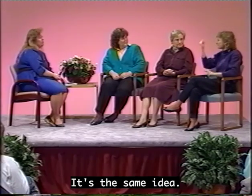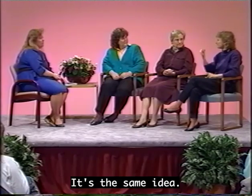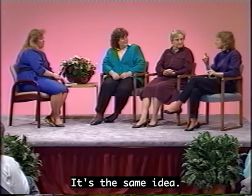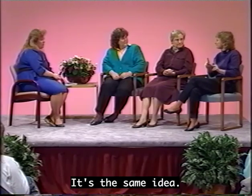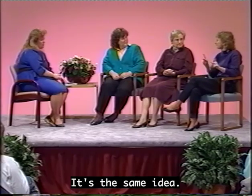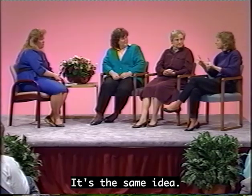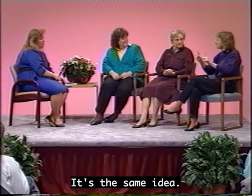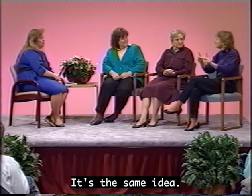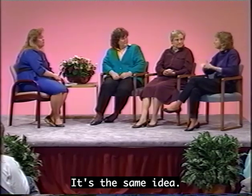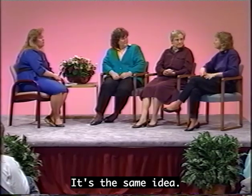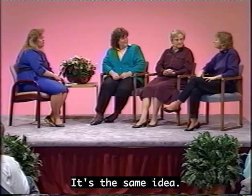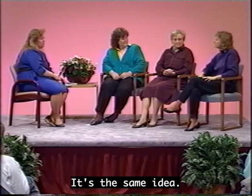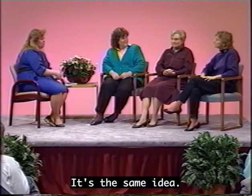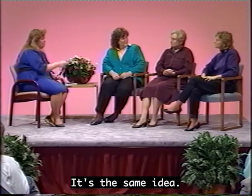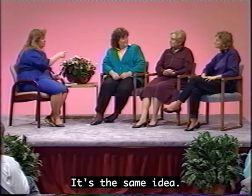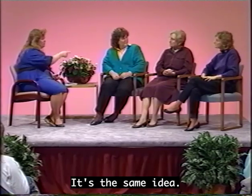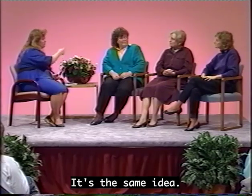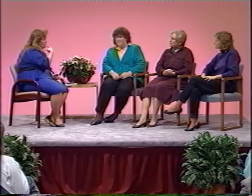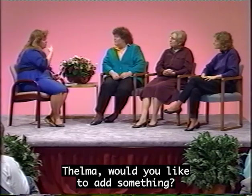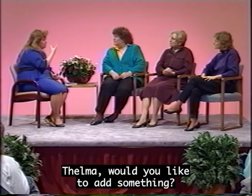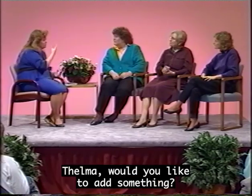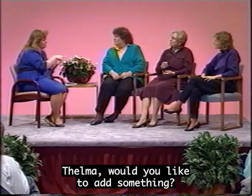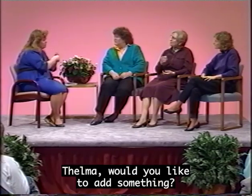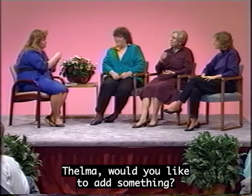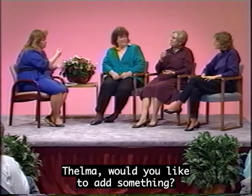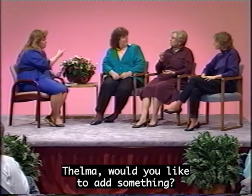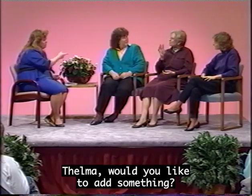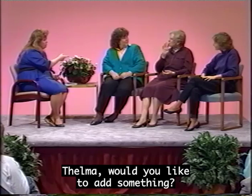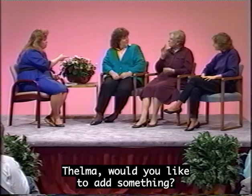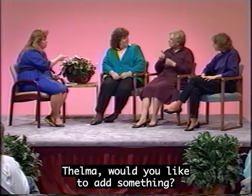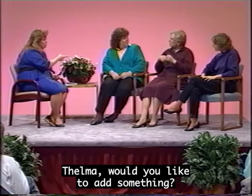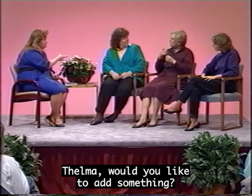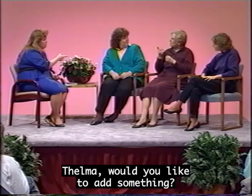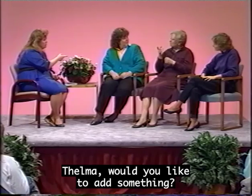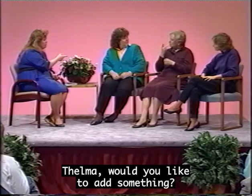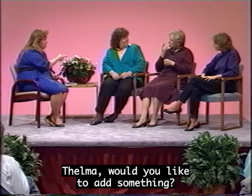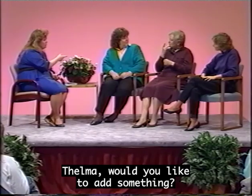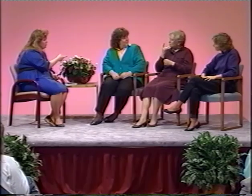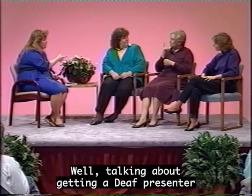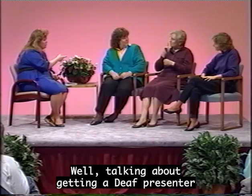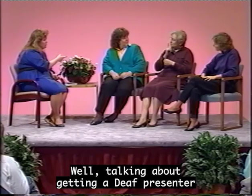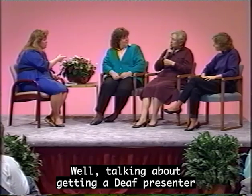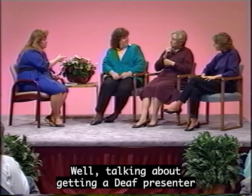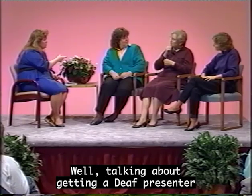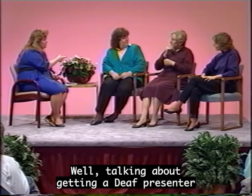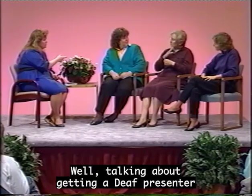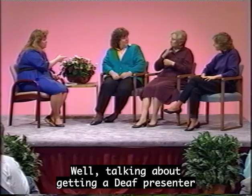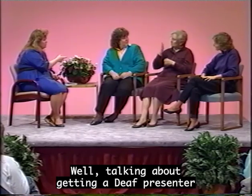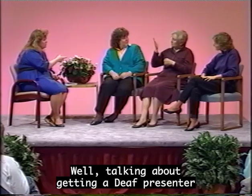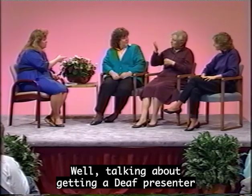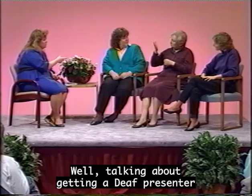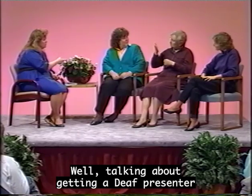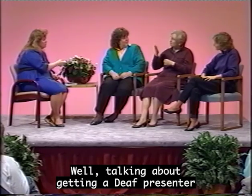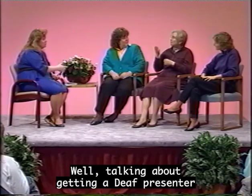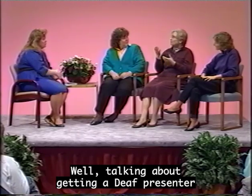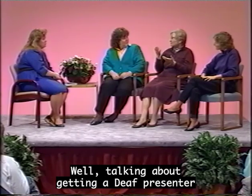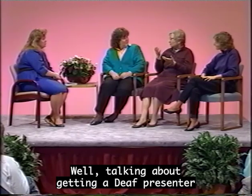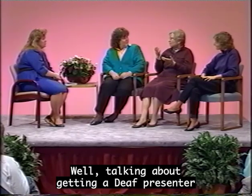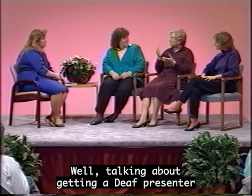It's the same idea. Thelma, would you like to add something? Well, talking about getting a